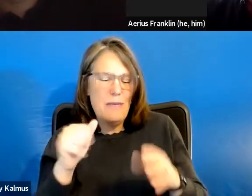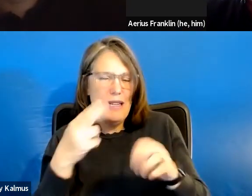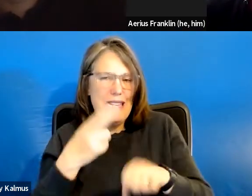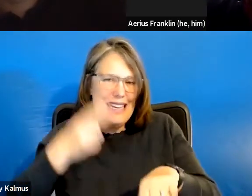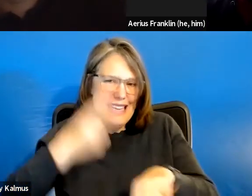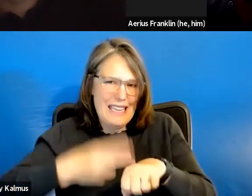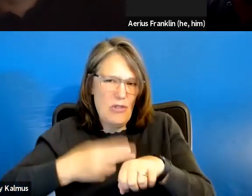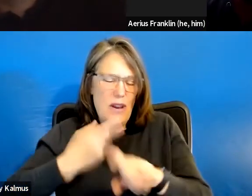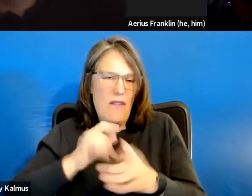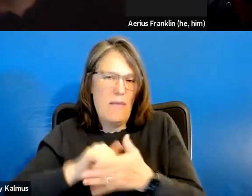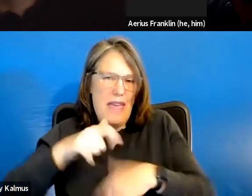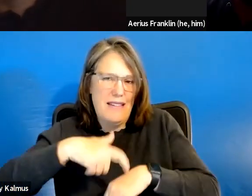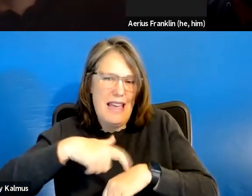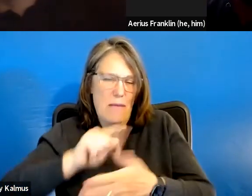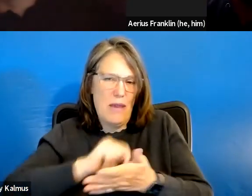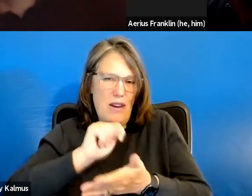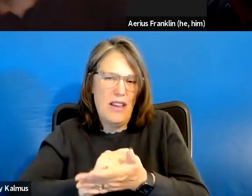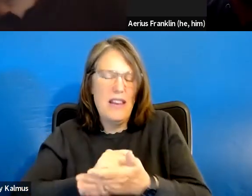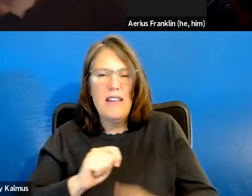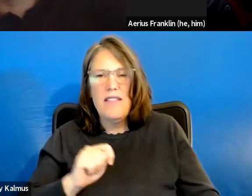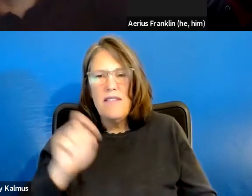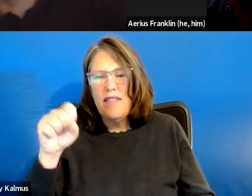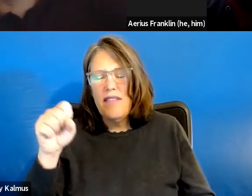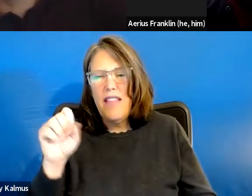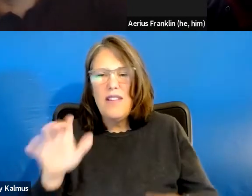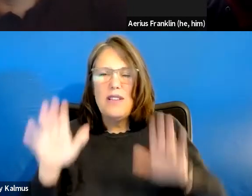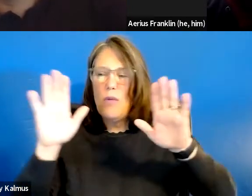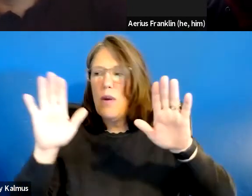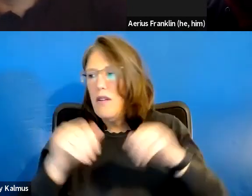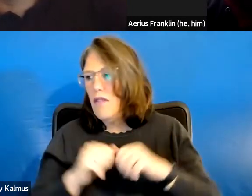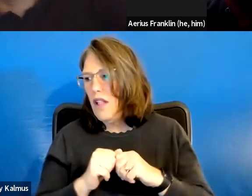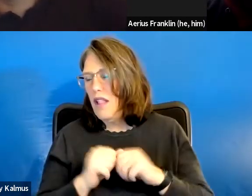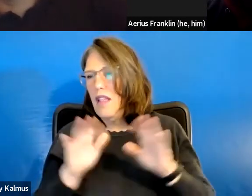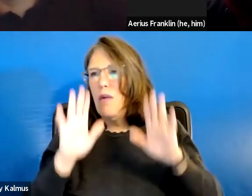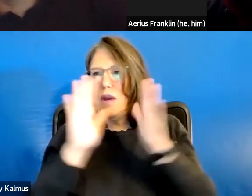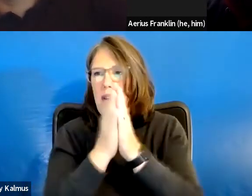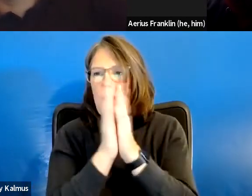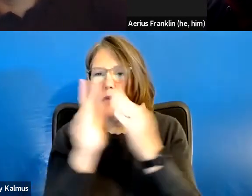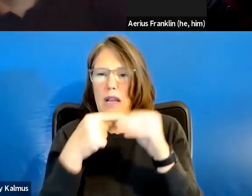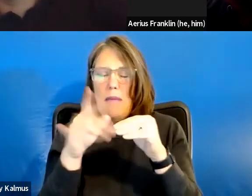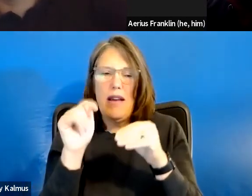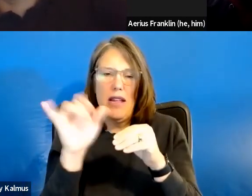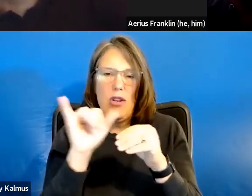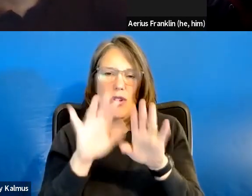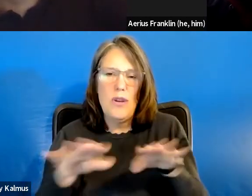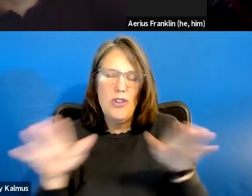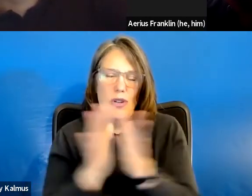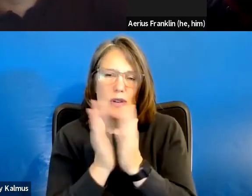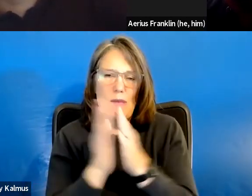that time period. So. And there's a wonderful book on it too, a children's book on